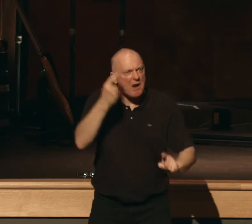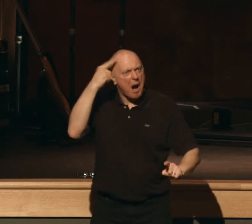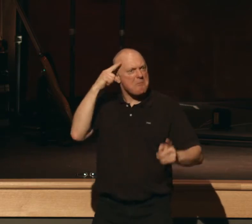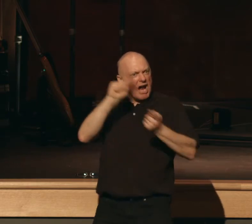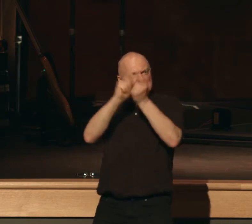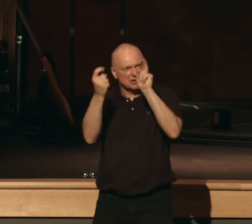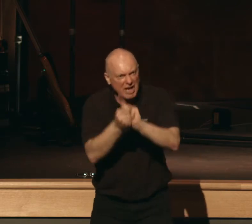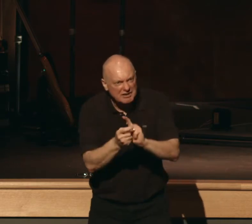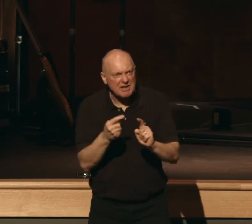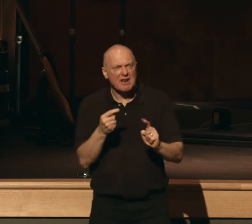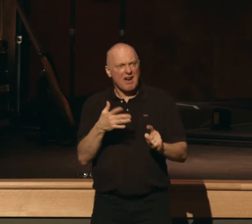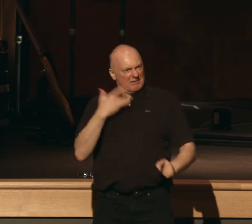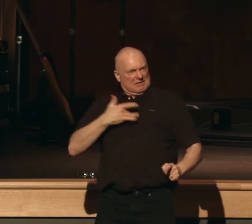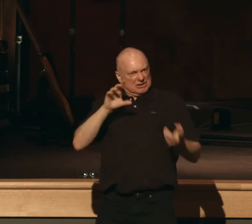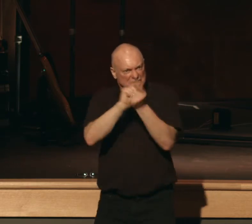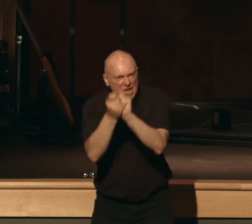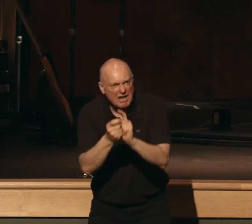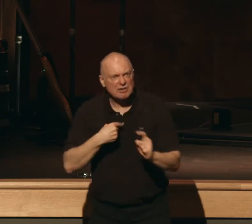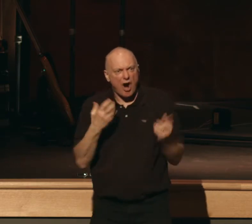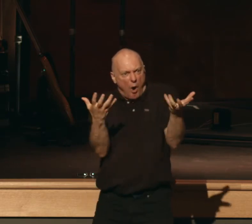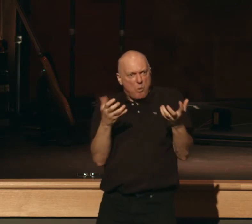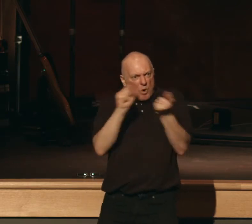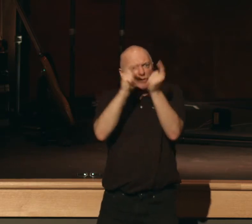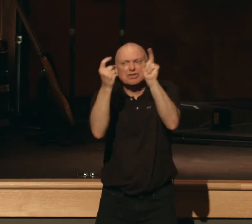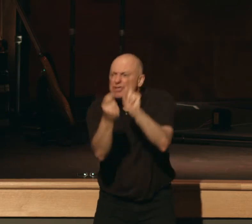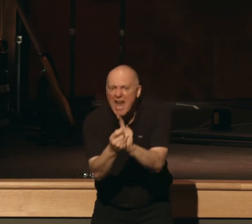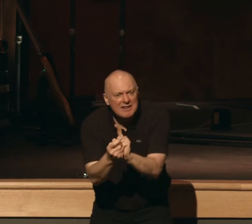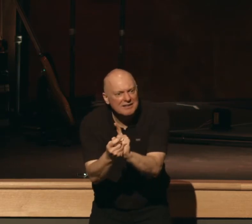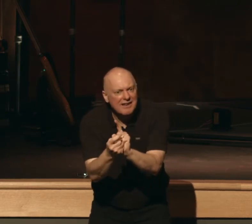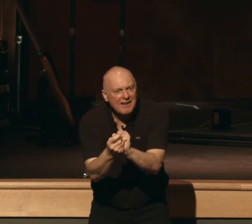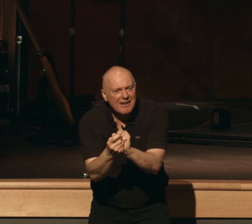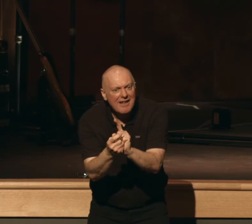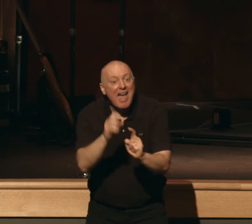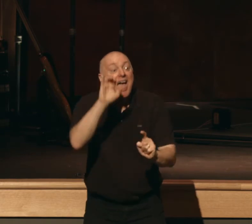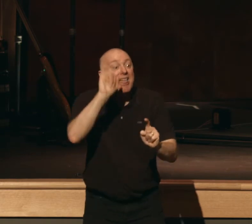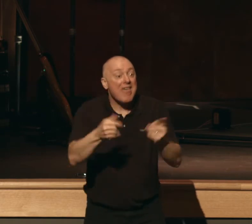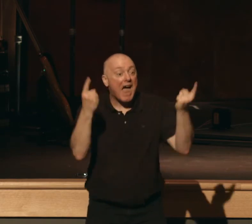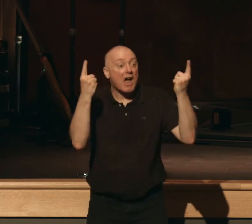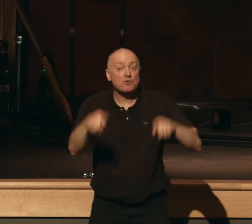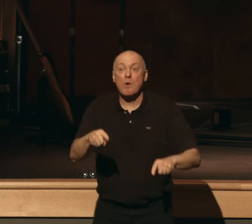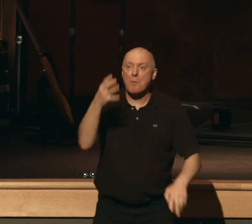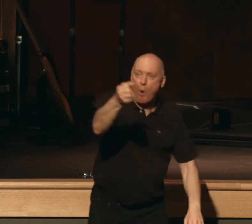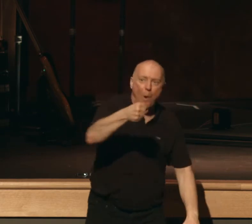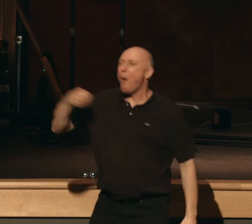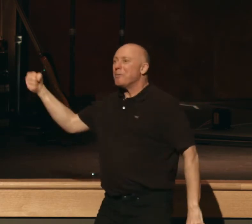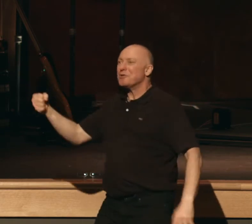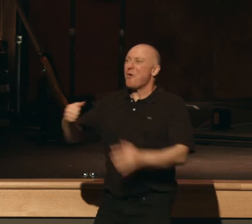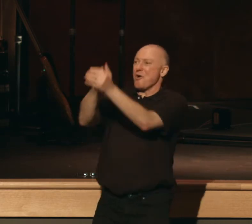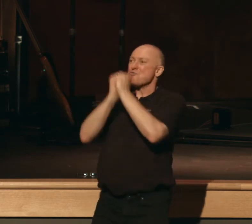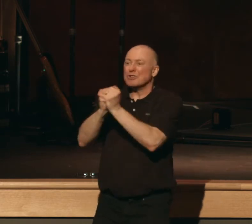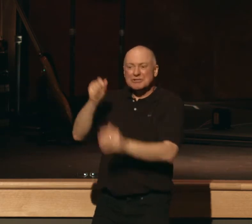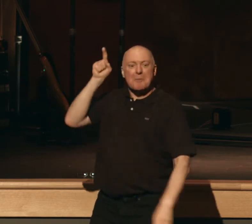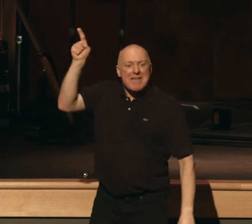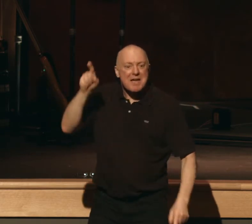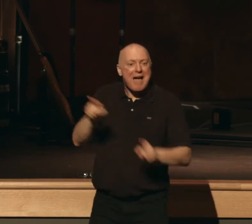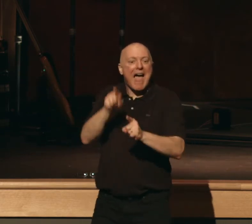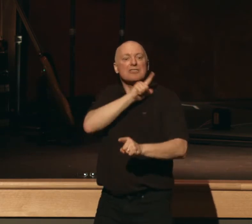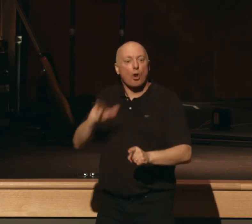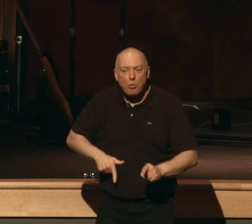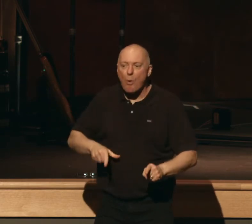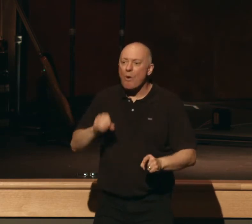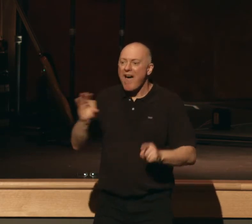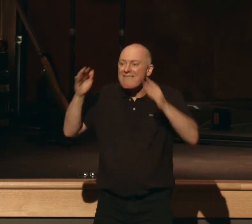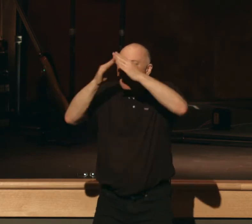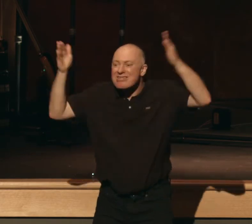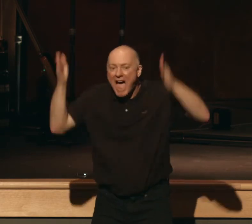mind is changed, our affections are changed, our will is changed, that's when we open the door and we worship him as the Lord